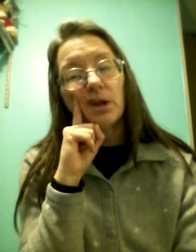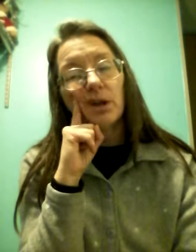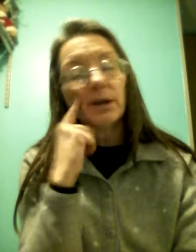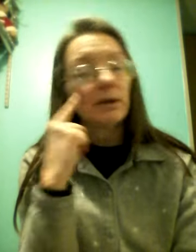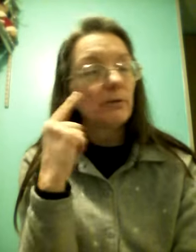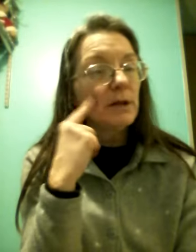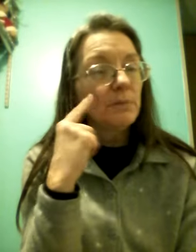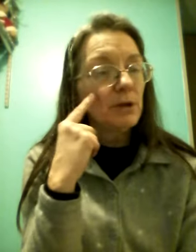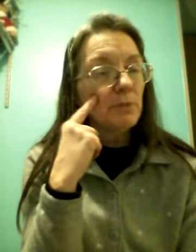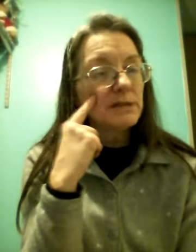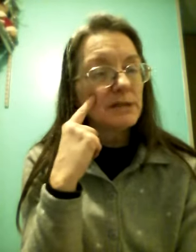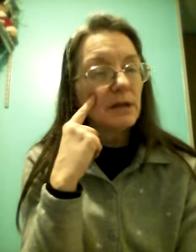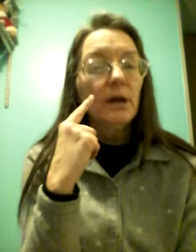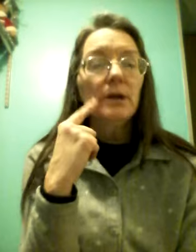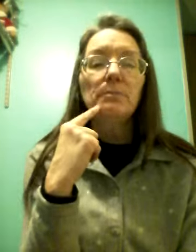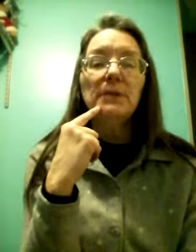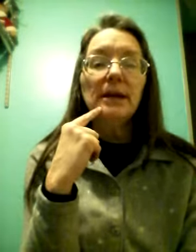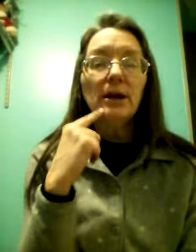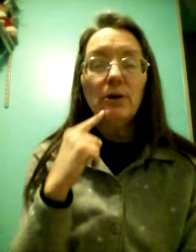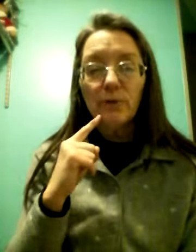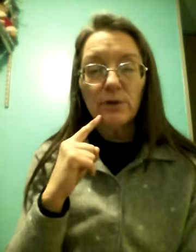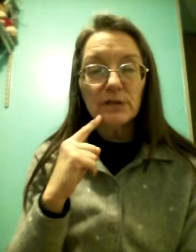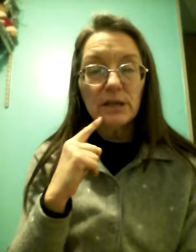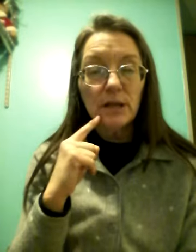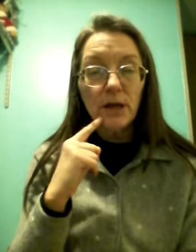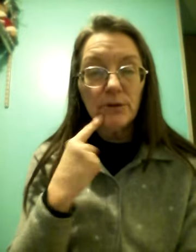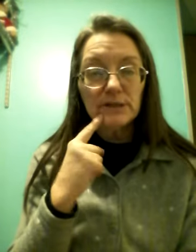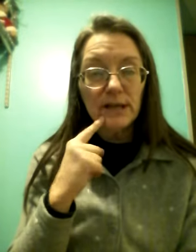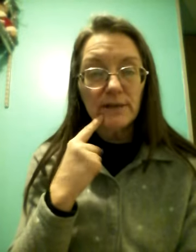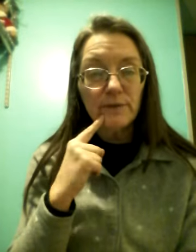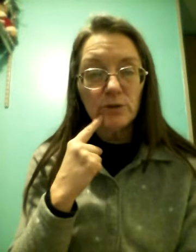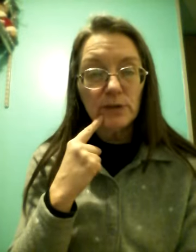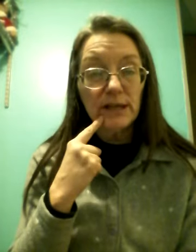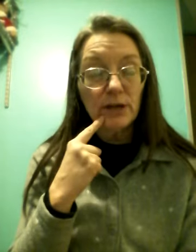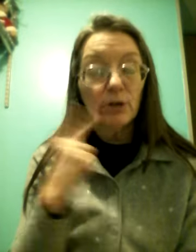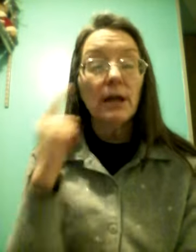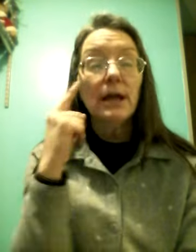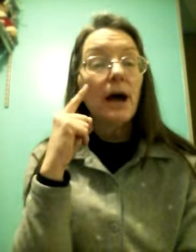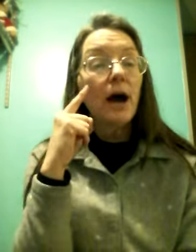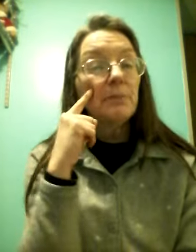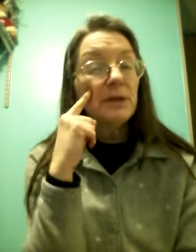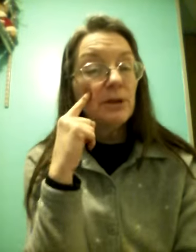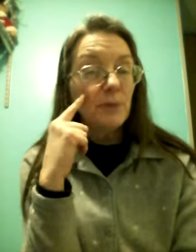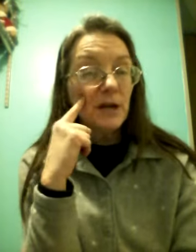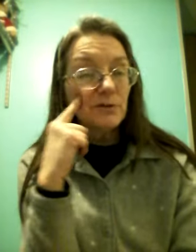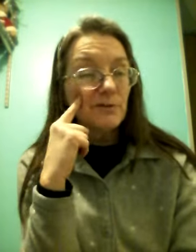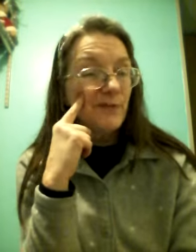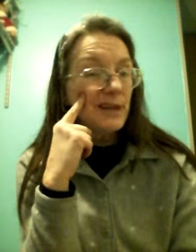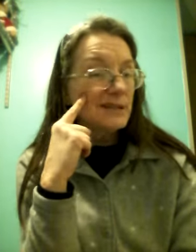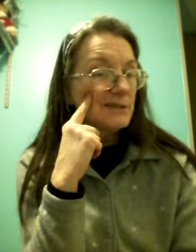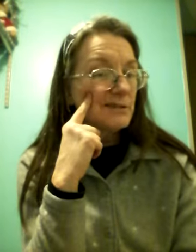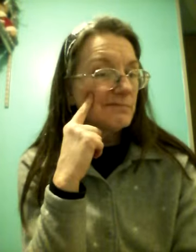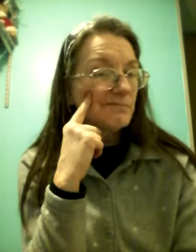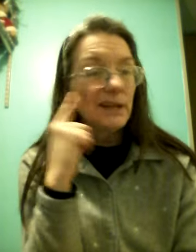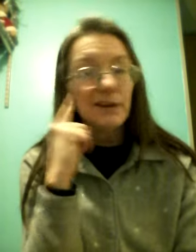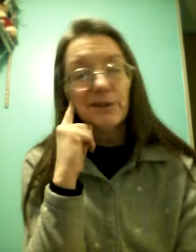boring, right up here by the side. Be careful. There's another sign if you do it here, up here by your face, like on the